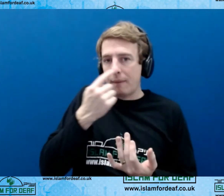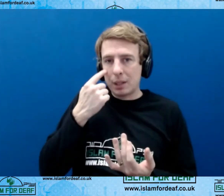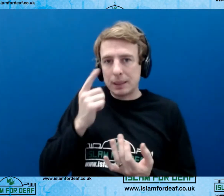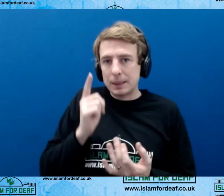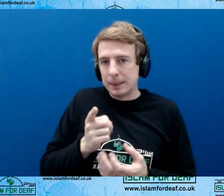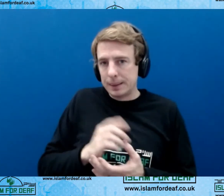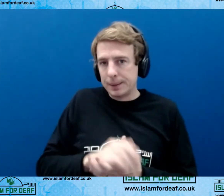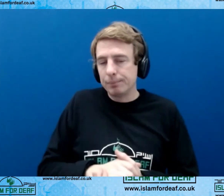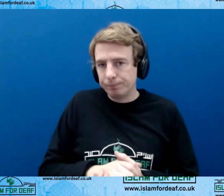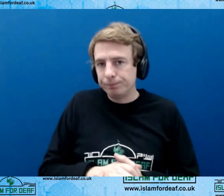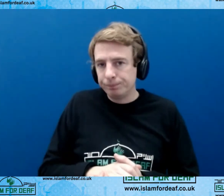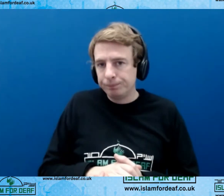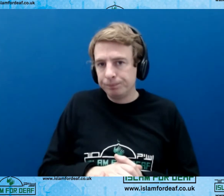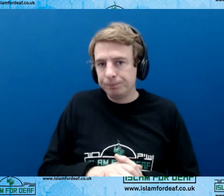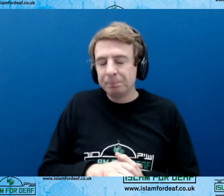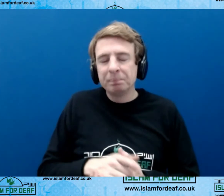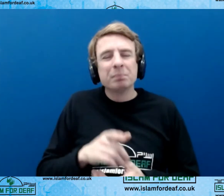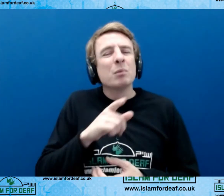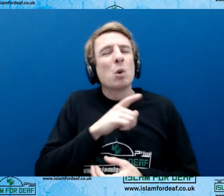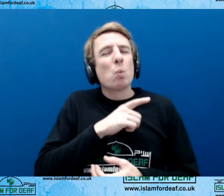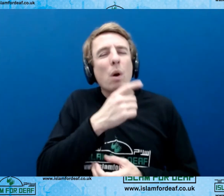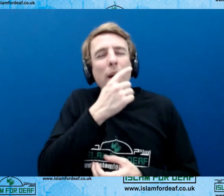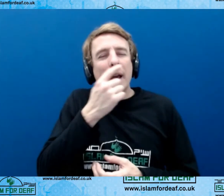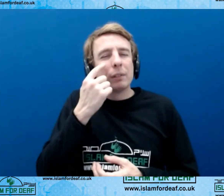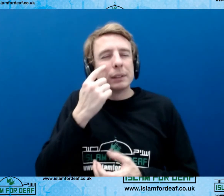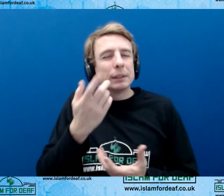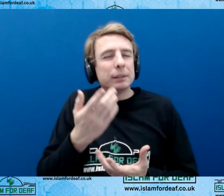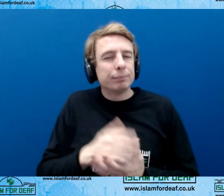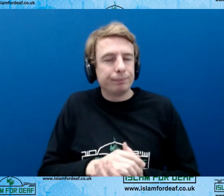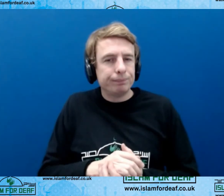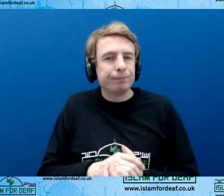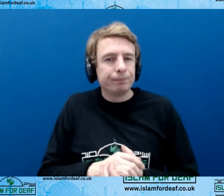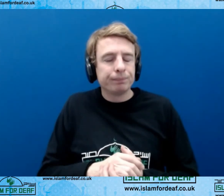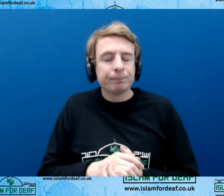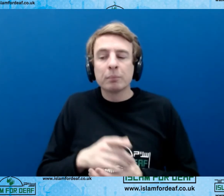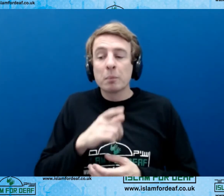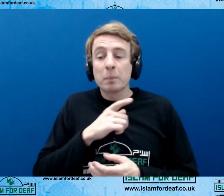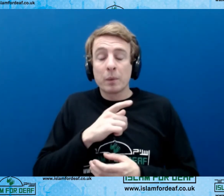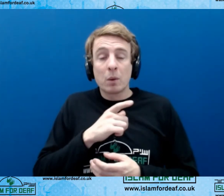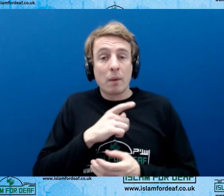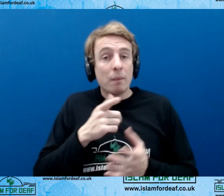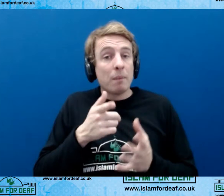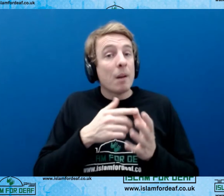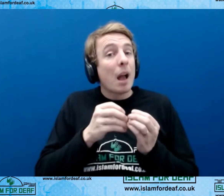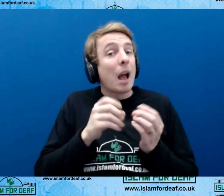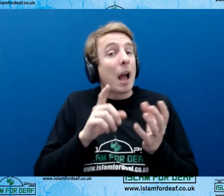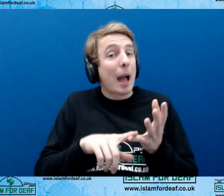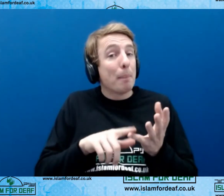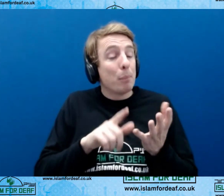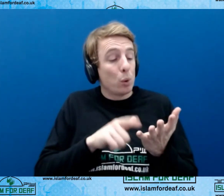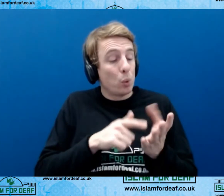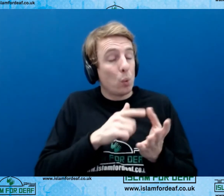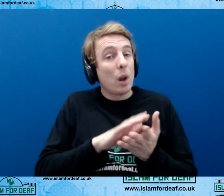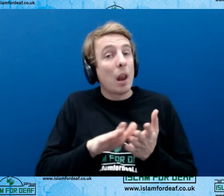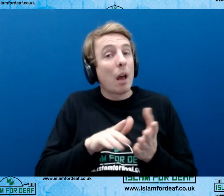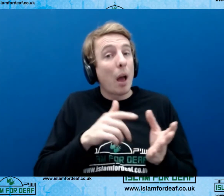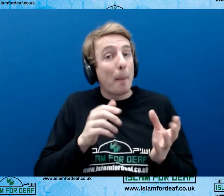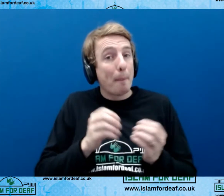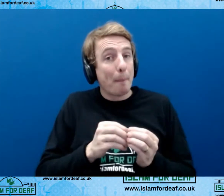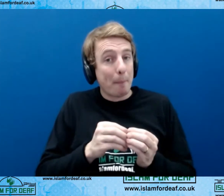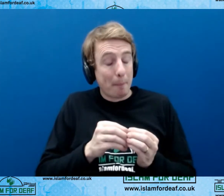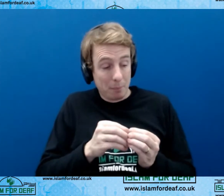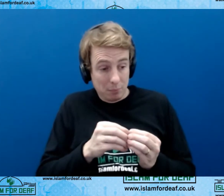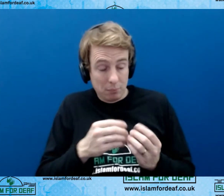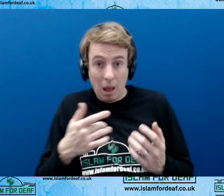is because it was revealed in the lifetime of Abu Lahab and his wife. They were still alive at this time.